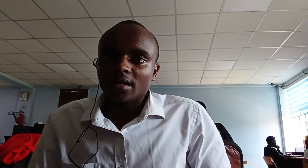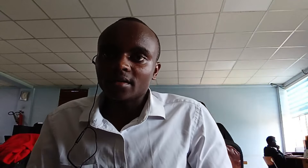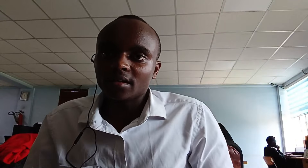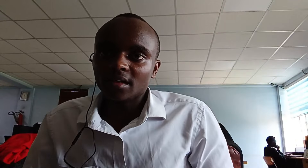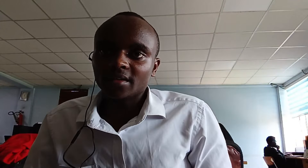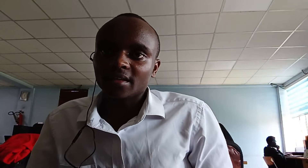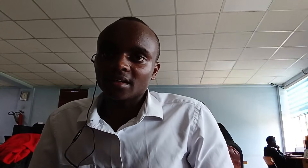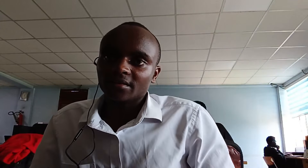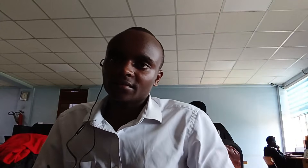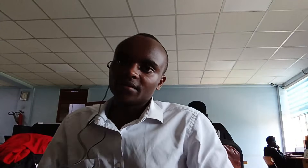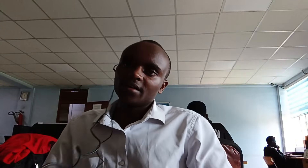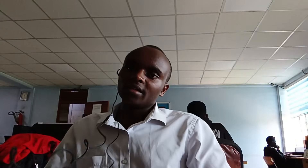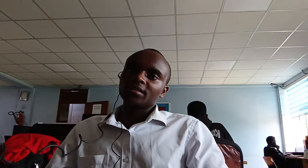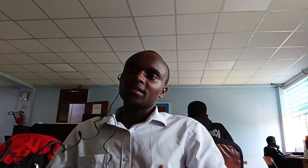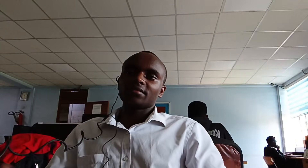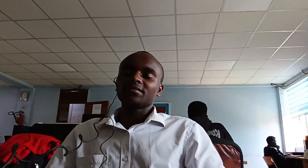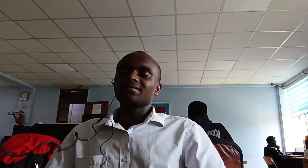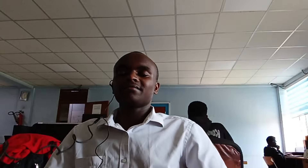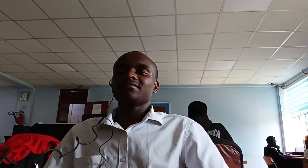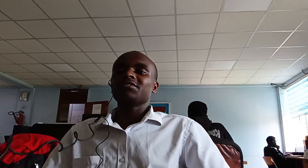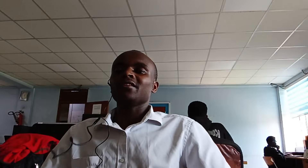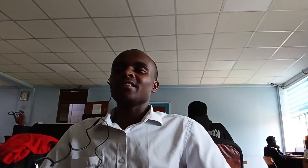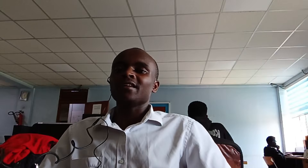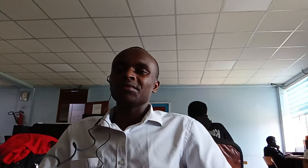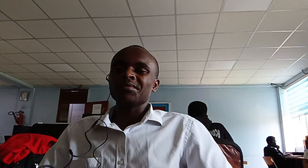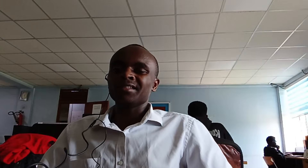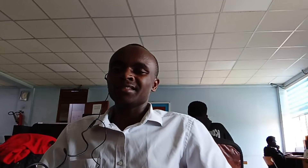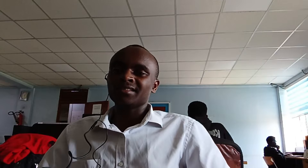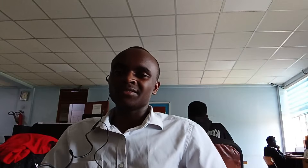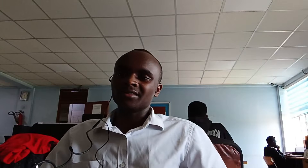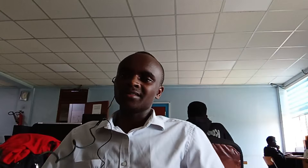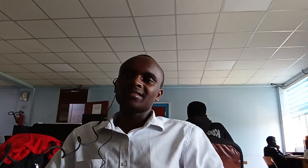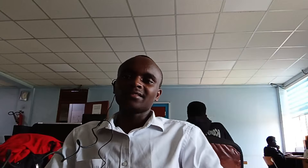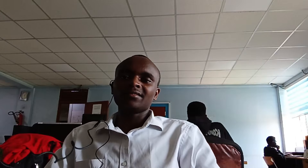Kindly like the live and share to other maybe students.